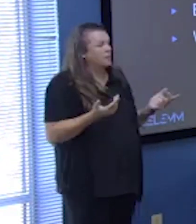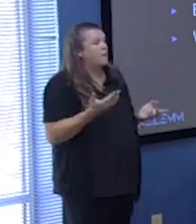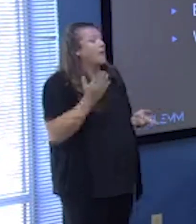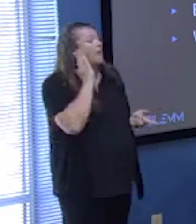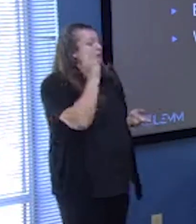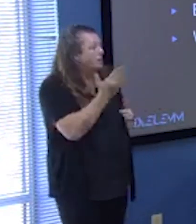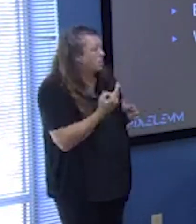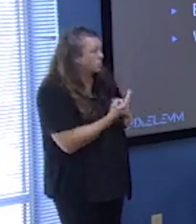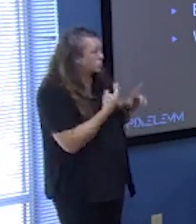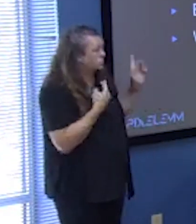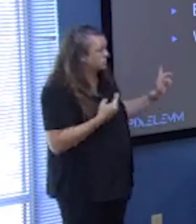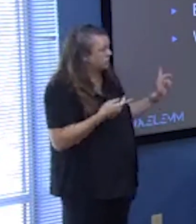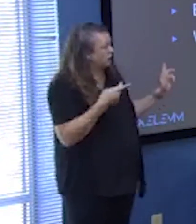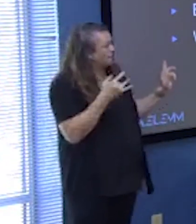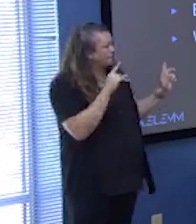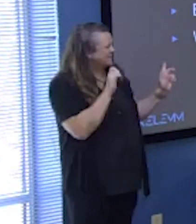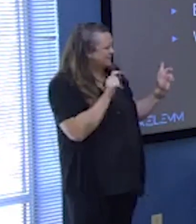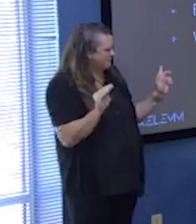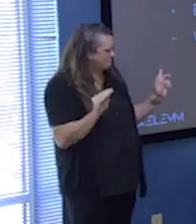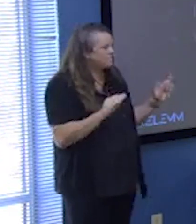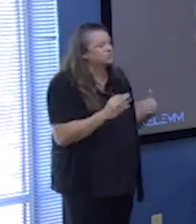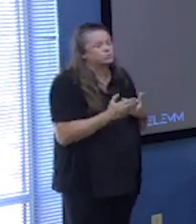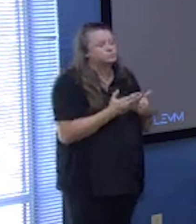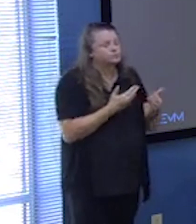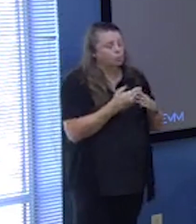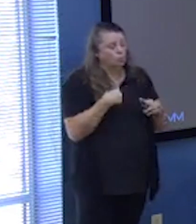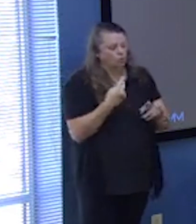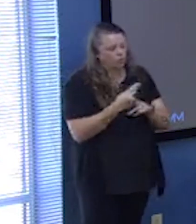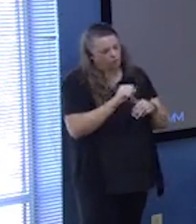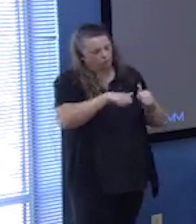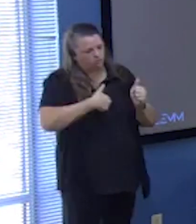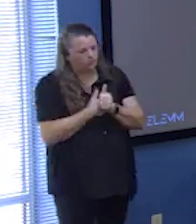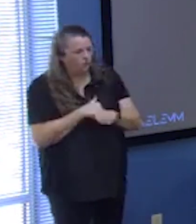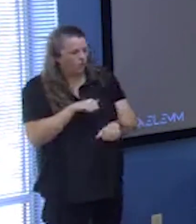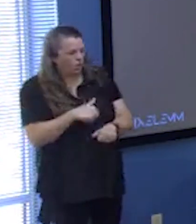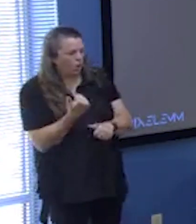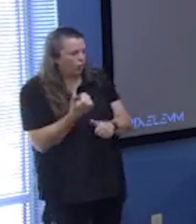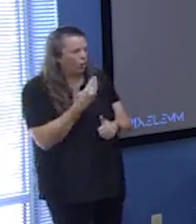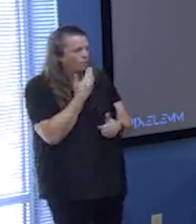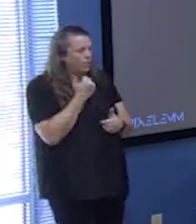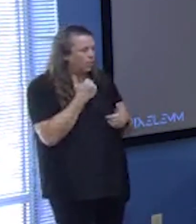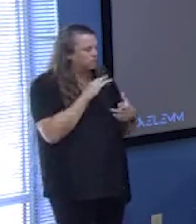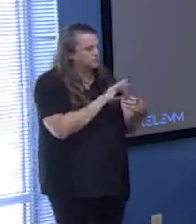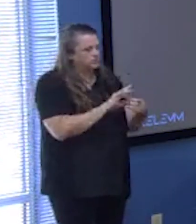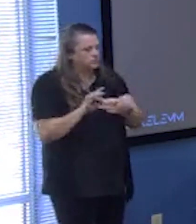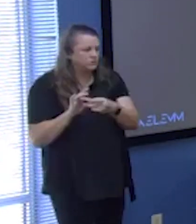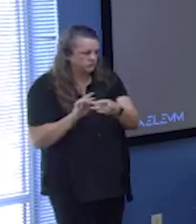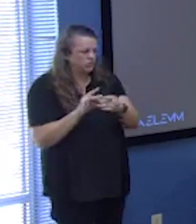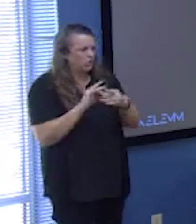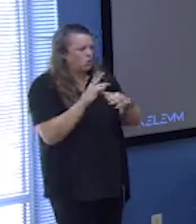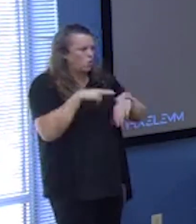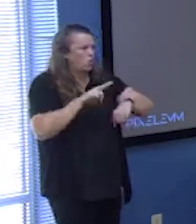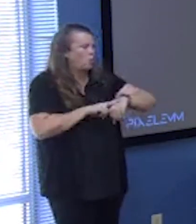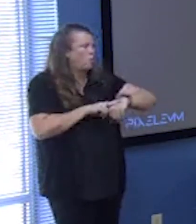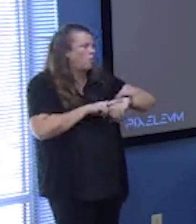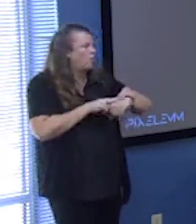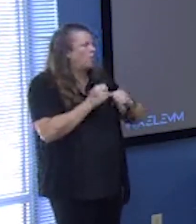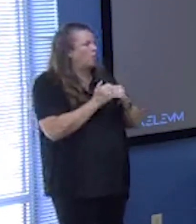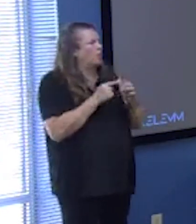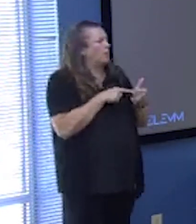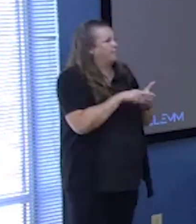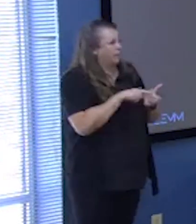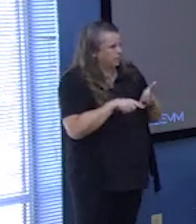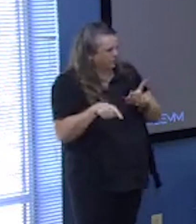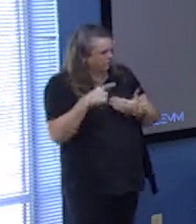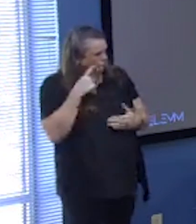okay? But we use those backlinks to be able to have better SEO, better organic SEO without paying for those